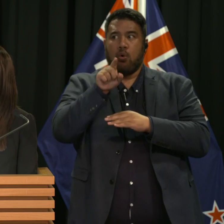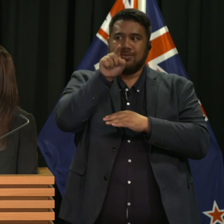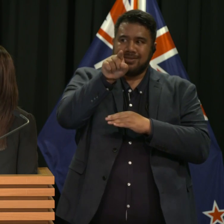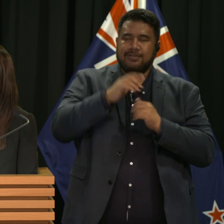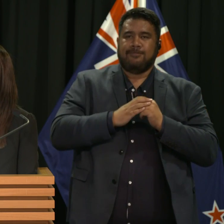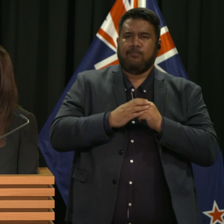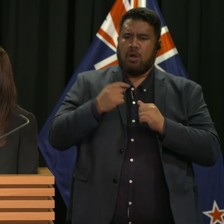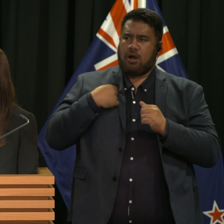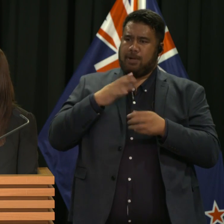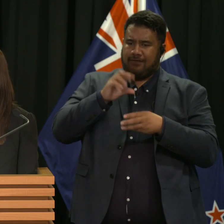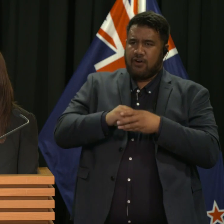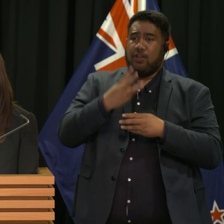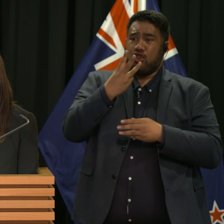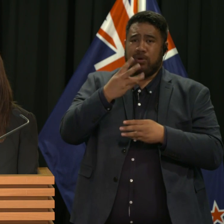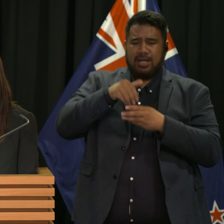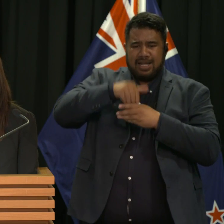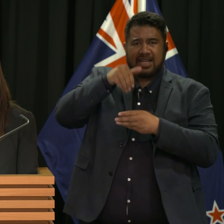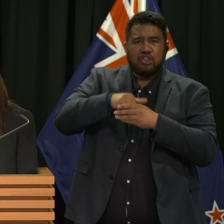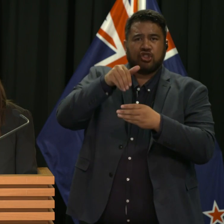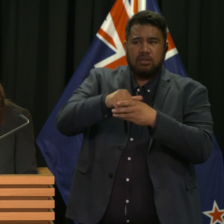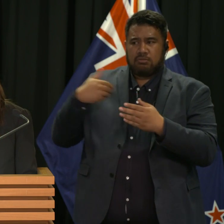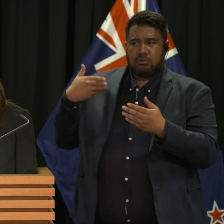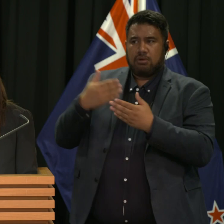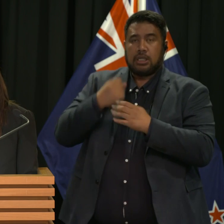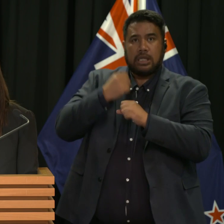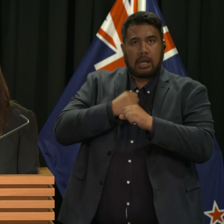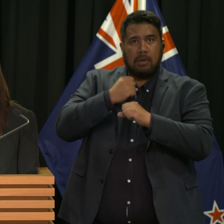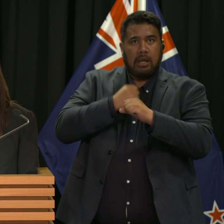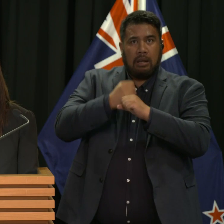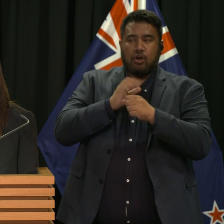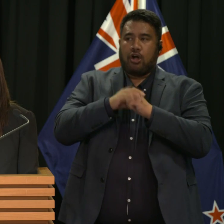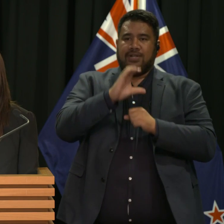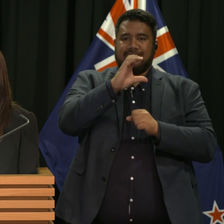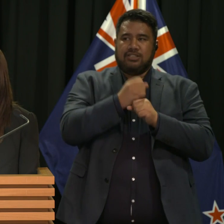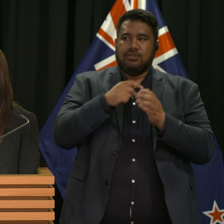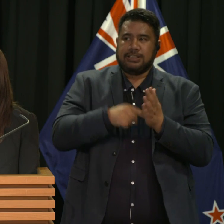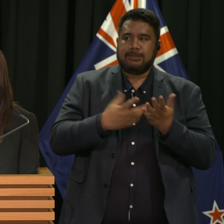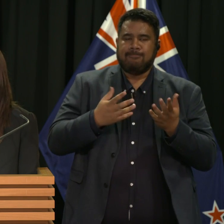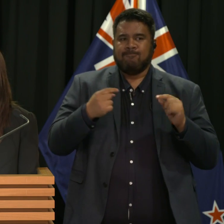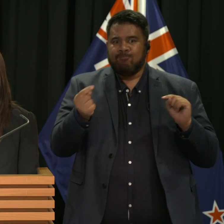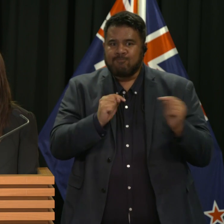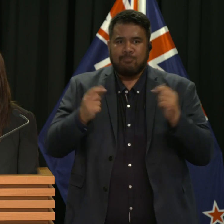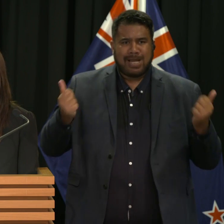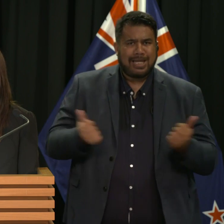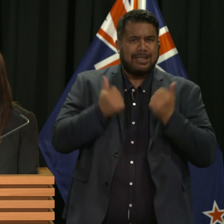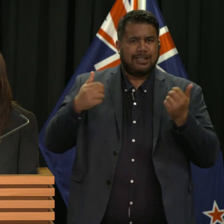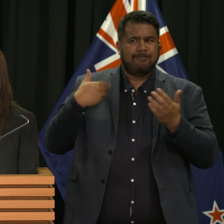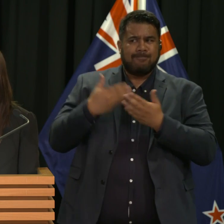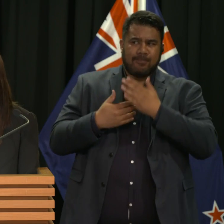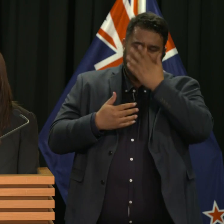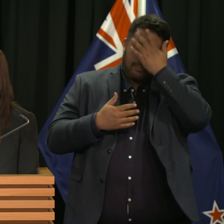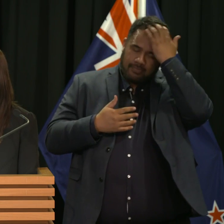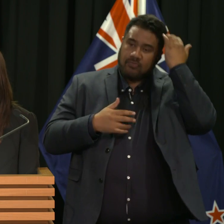been a part of 3 election campaigns now where this has been debated. And we have put